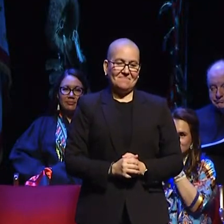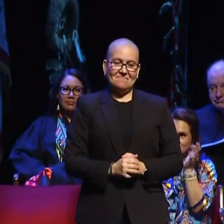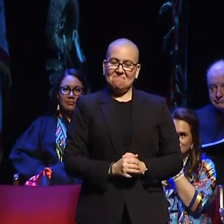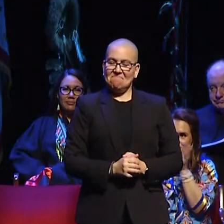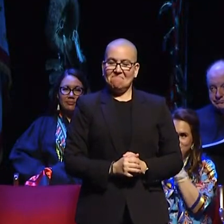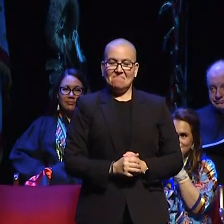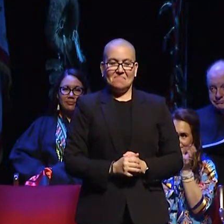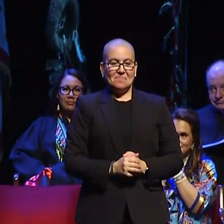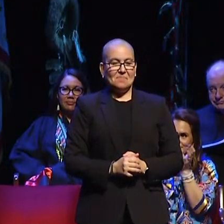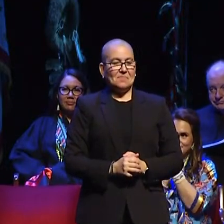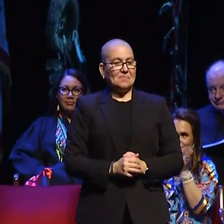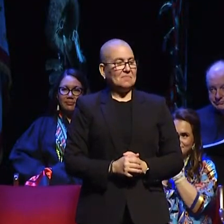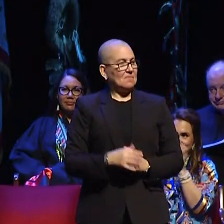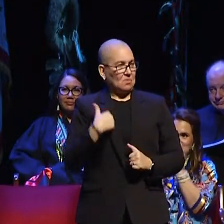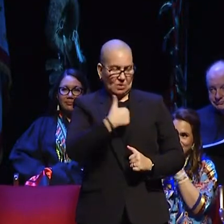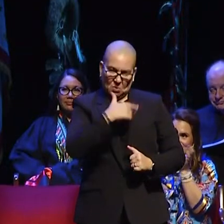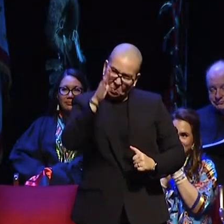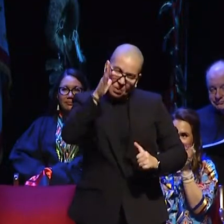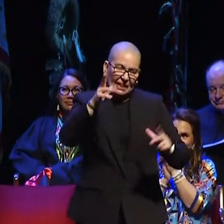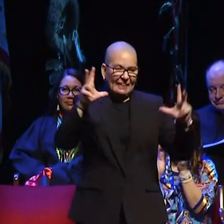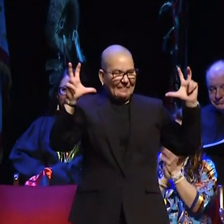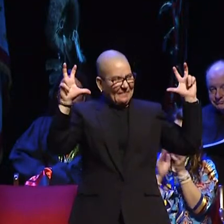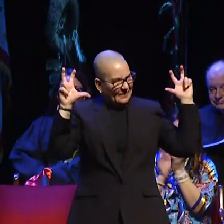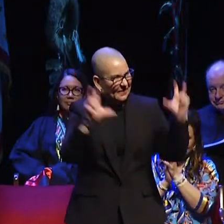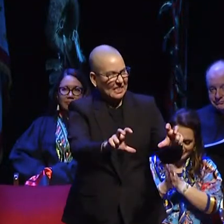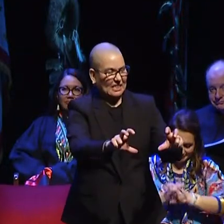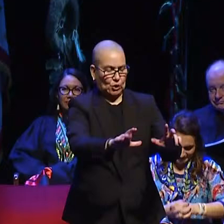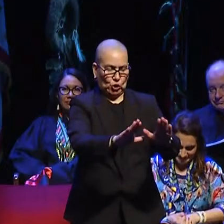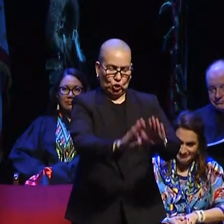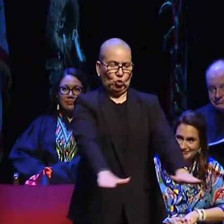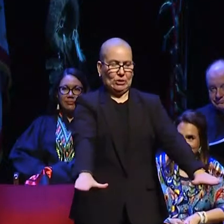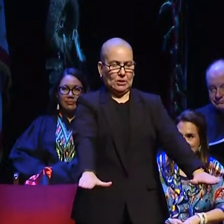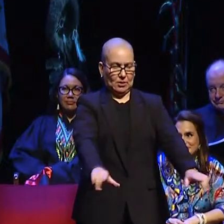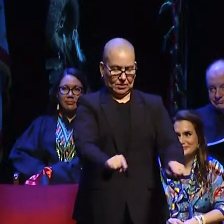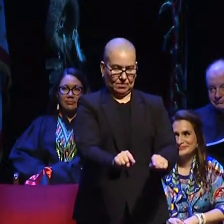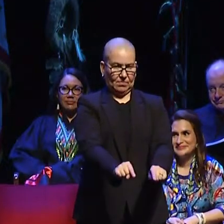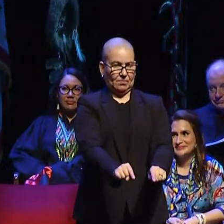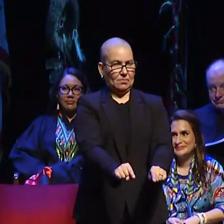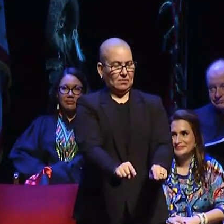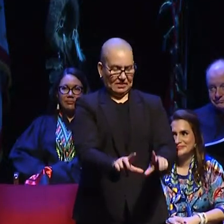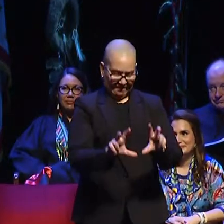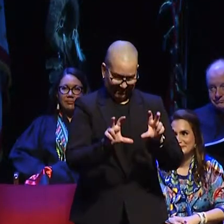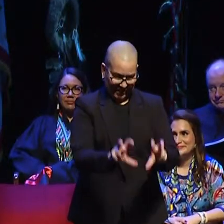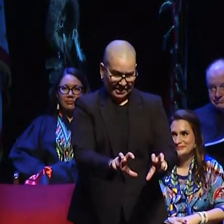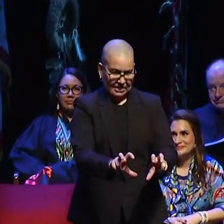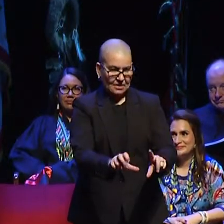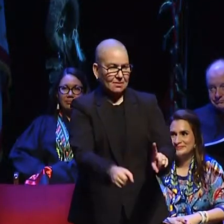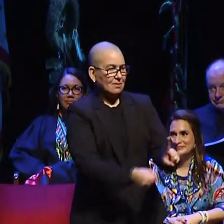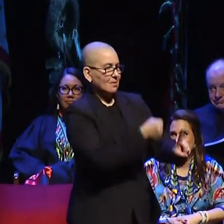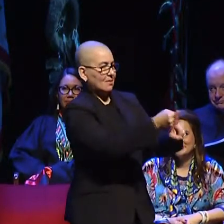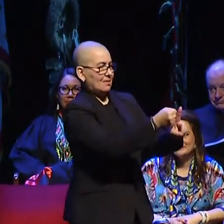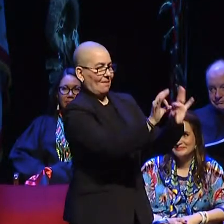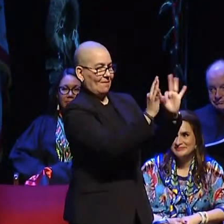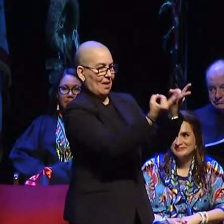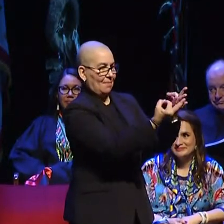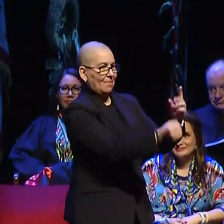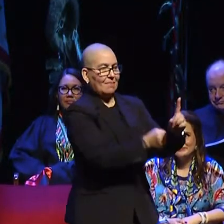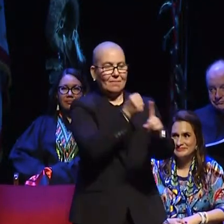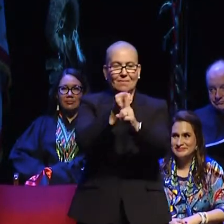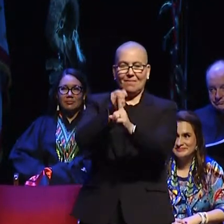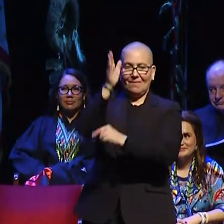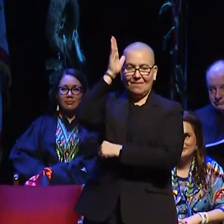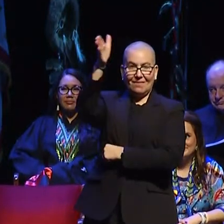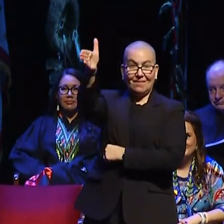When we invest in our children, when we invest in our families, we are investing in the future. So when you hear about where